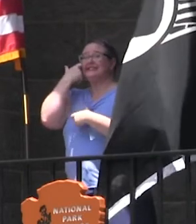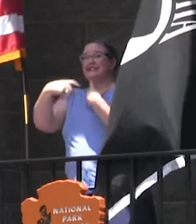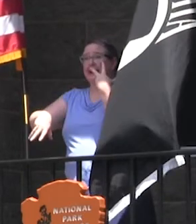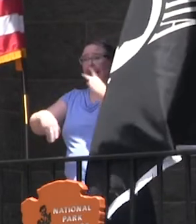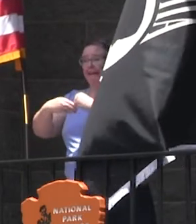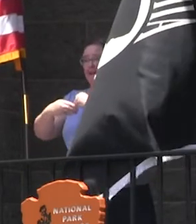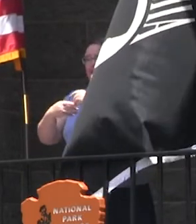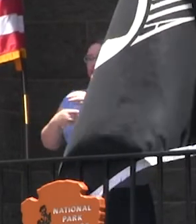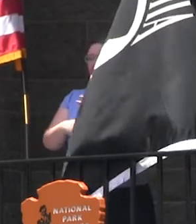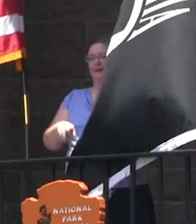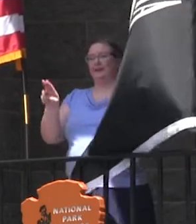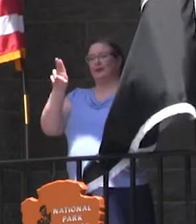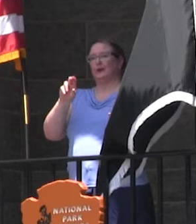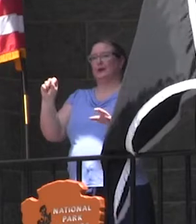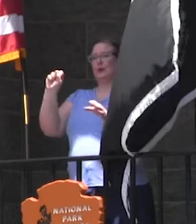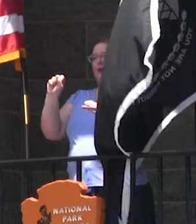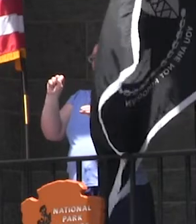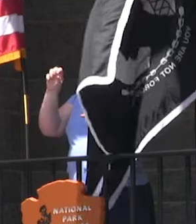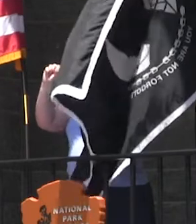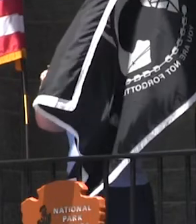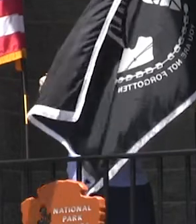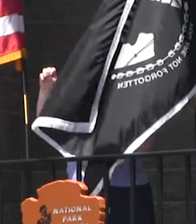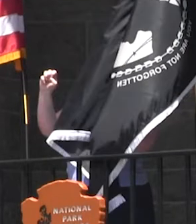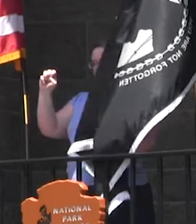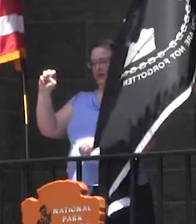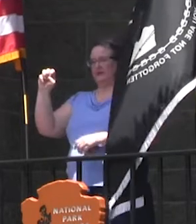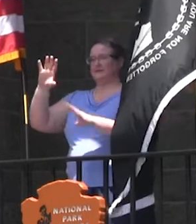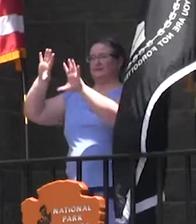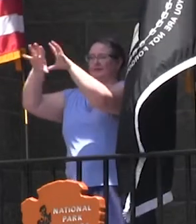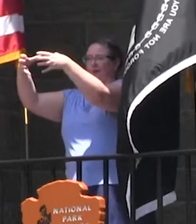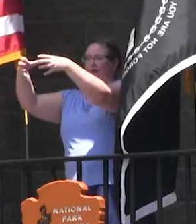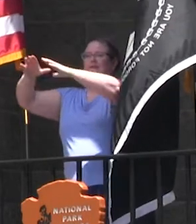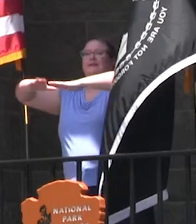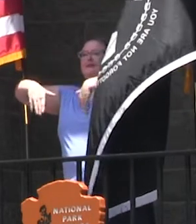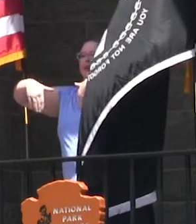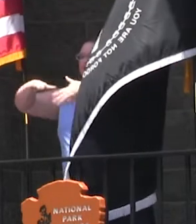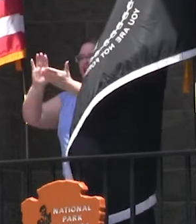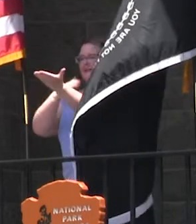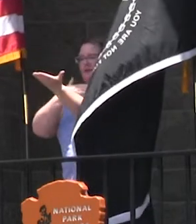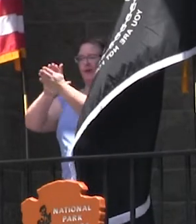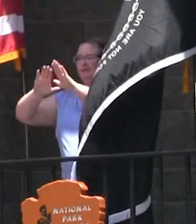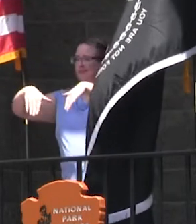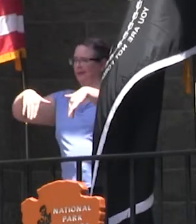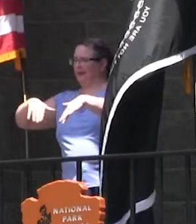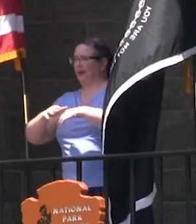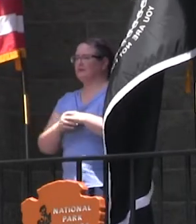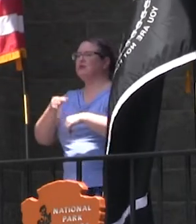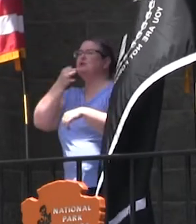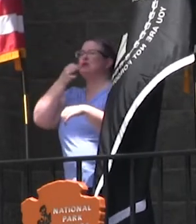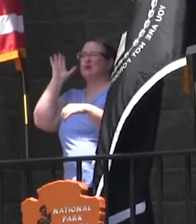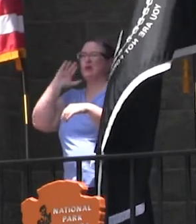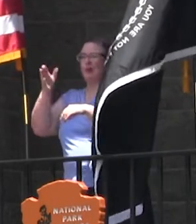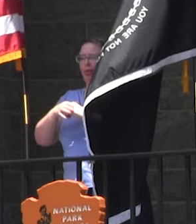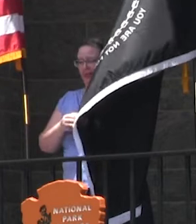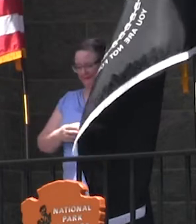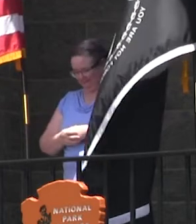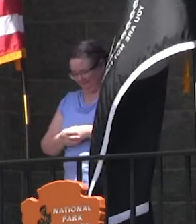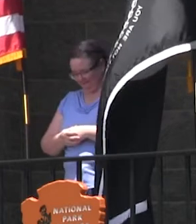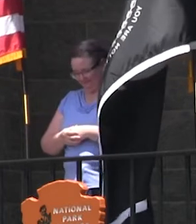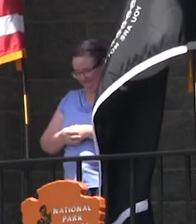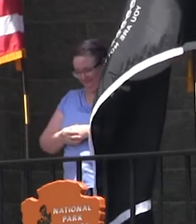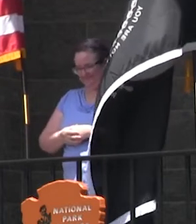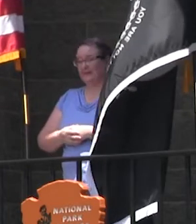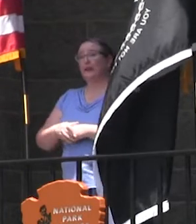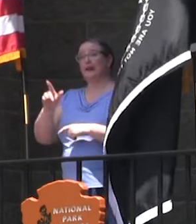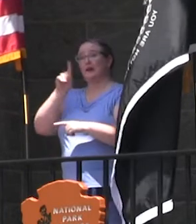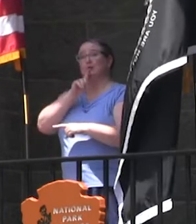Memorial Day, and that's the U.S. Space Force. Well, they don't have a service medley yet. I'm sure they're gonna have one day, and I bet it's